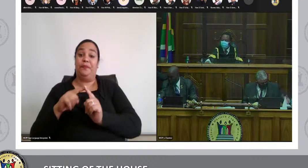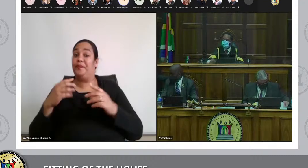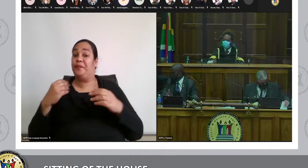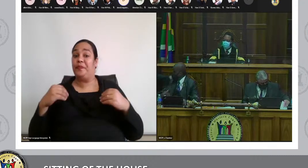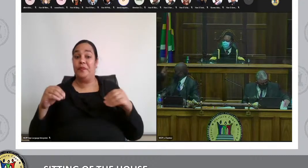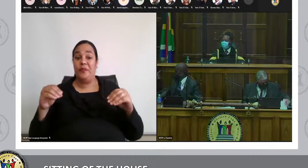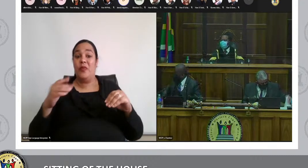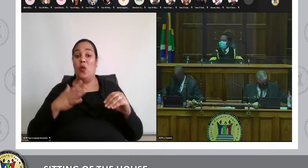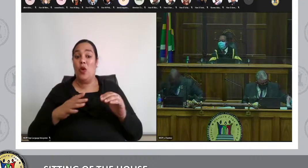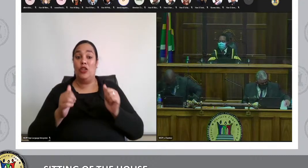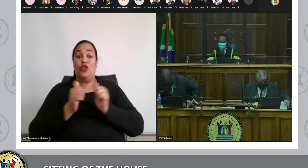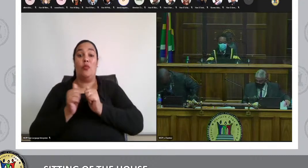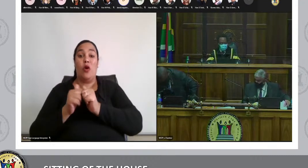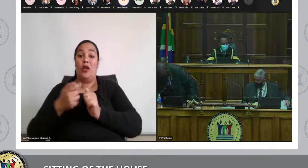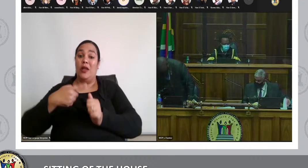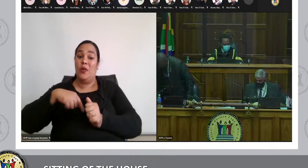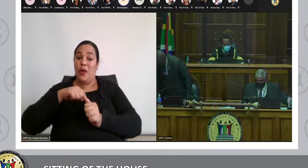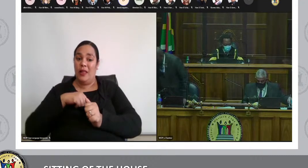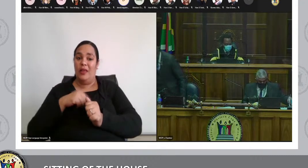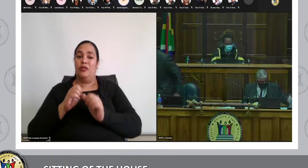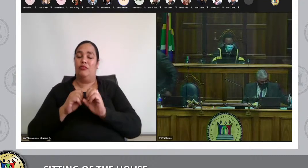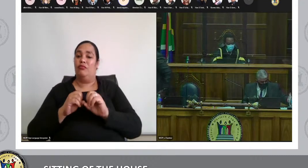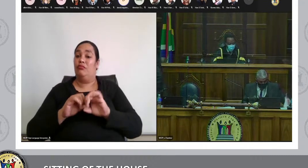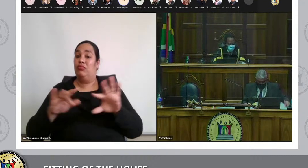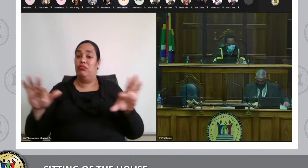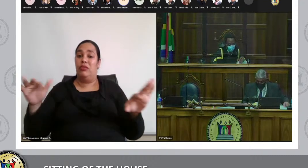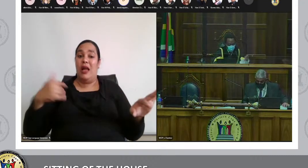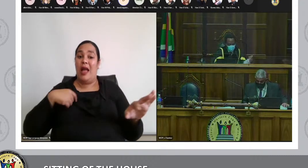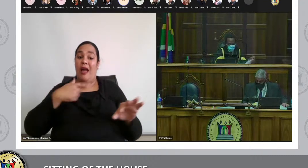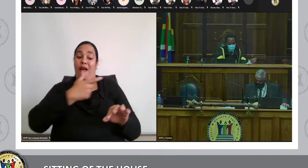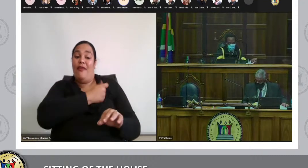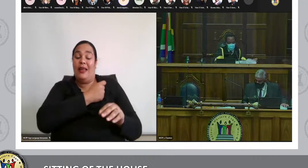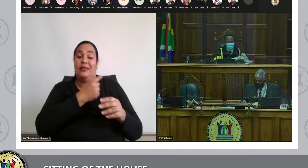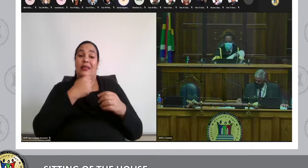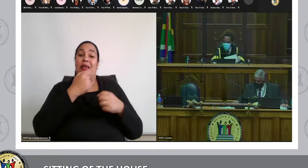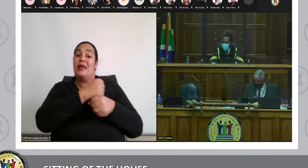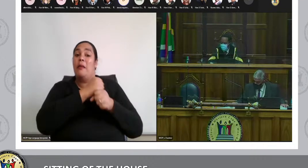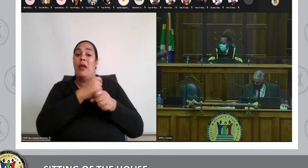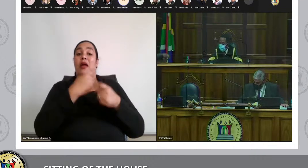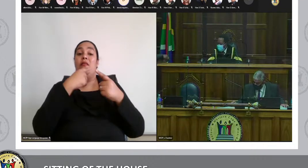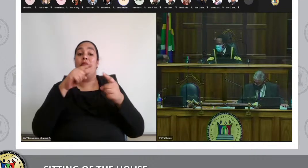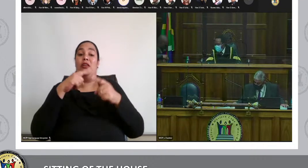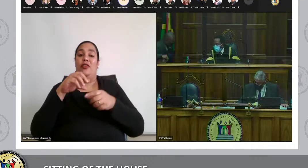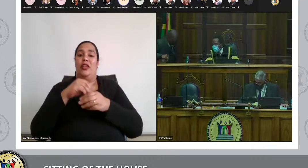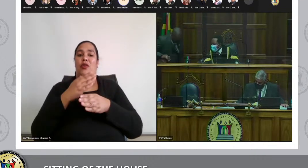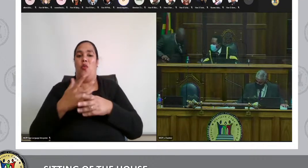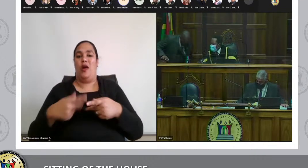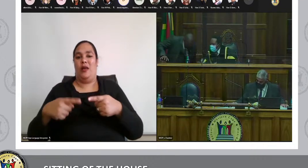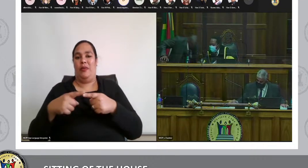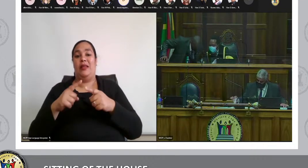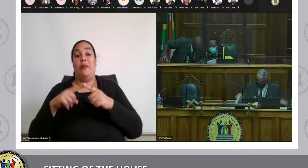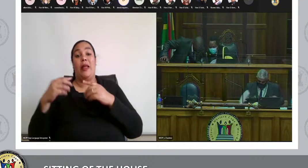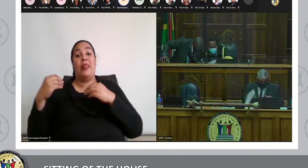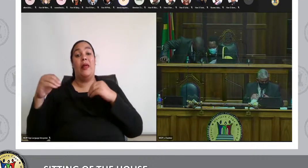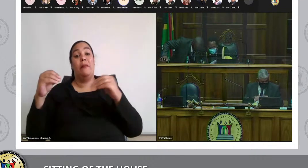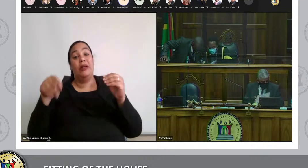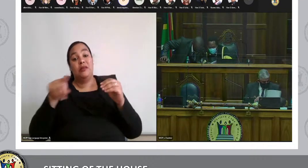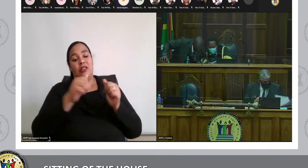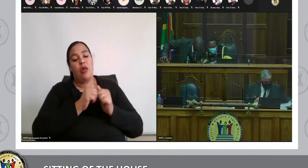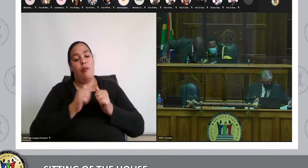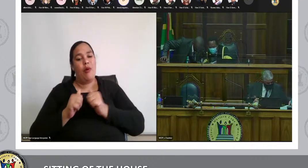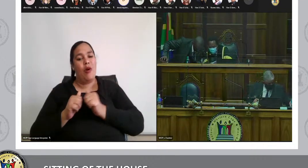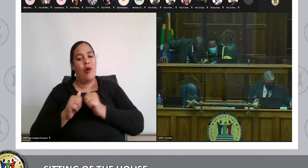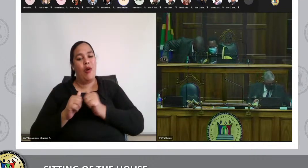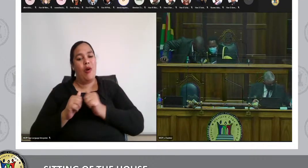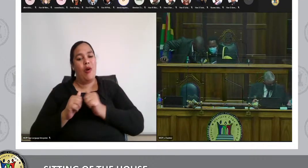want to partner with us to distribute our vaccine campaign messaging in workplaces. Businesses are partnering with us